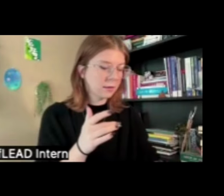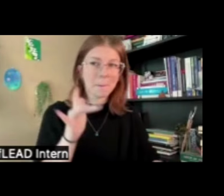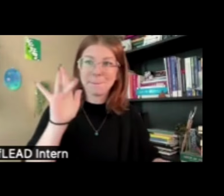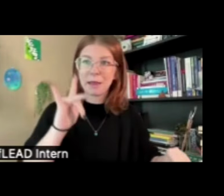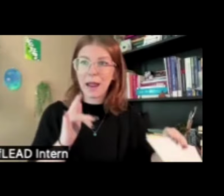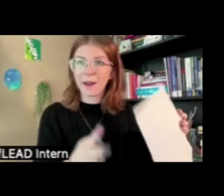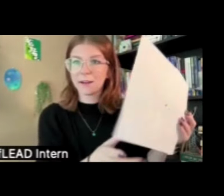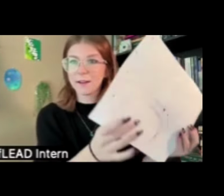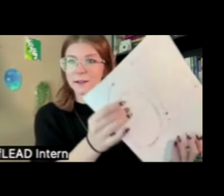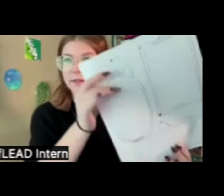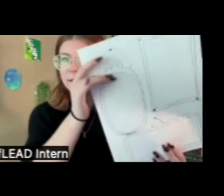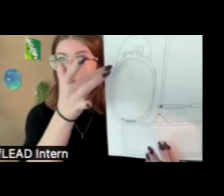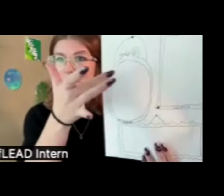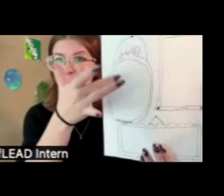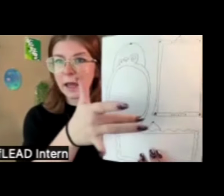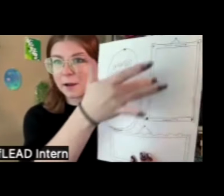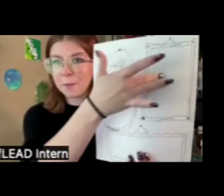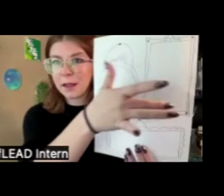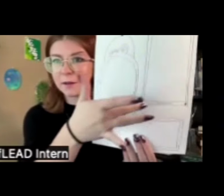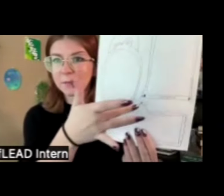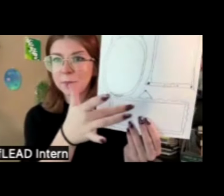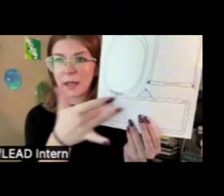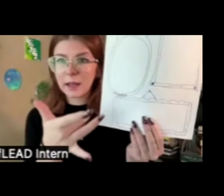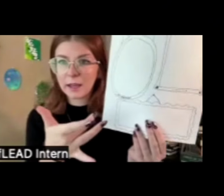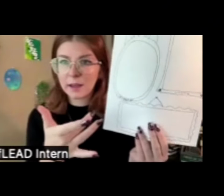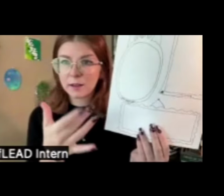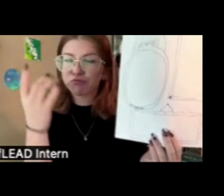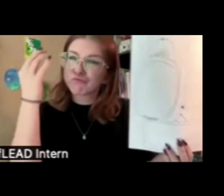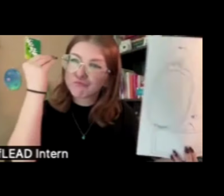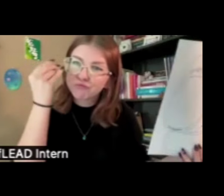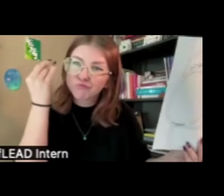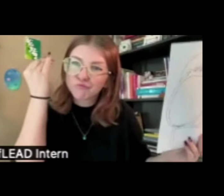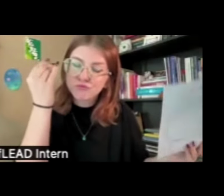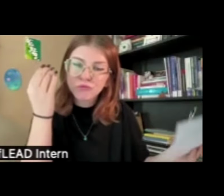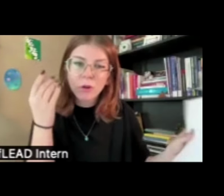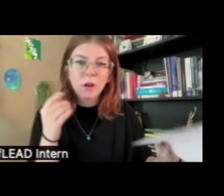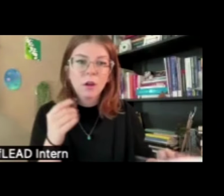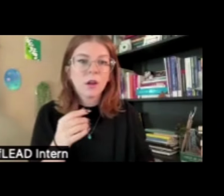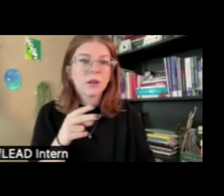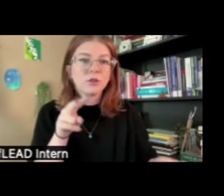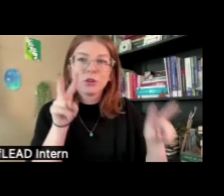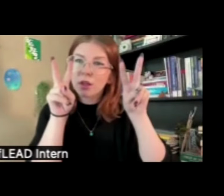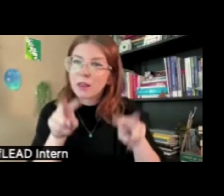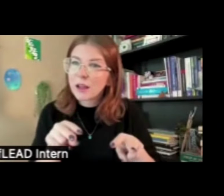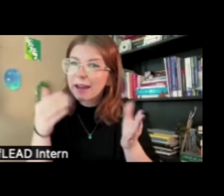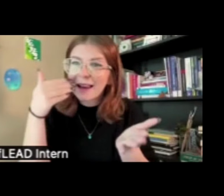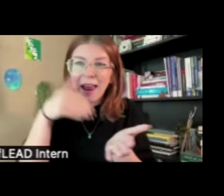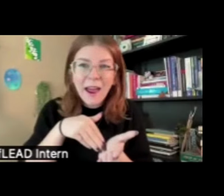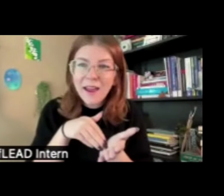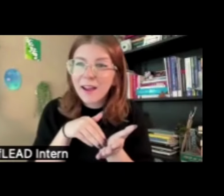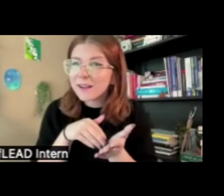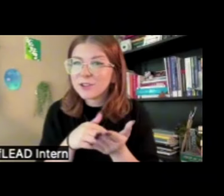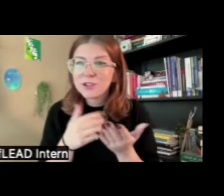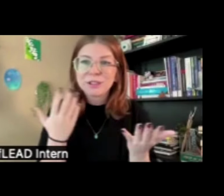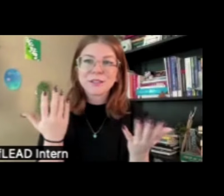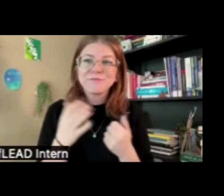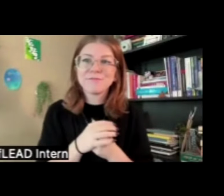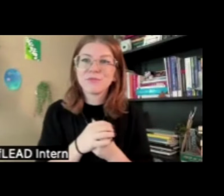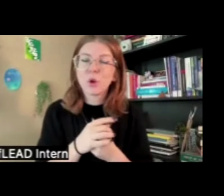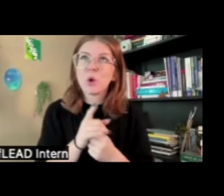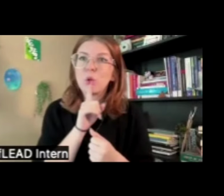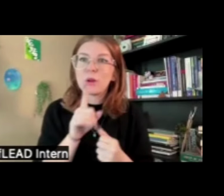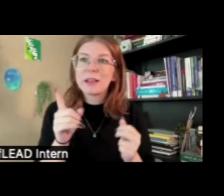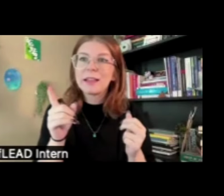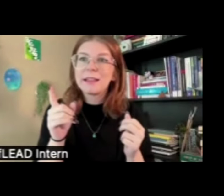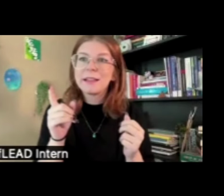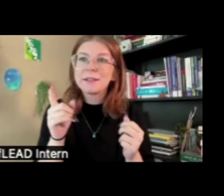so now with your blank frames, you might consider, and if you'd like to